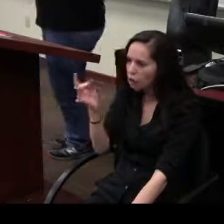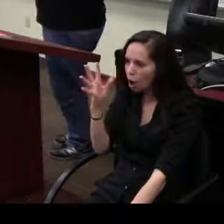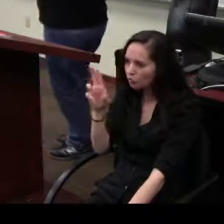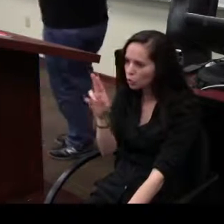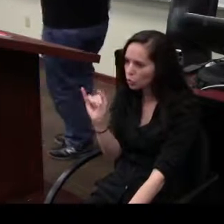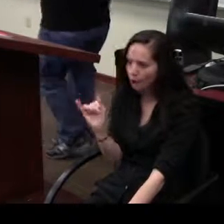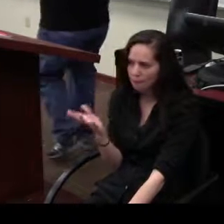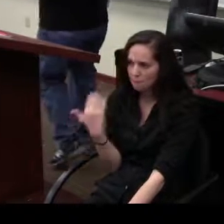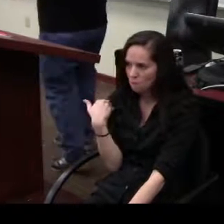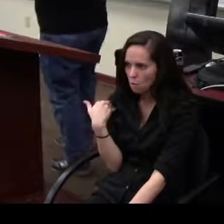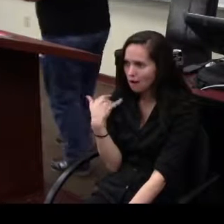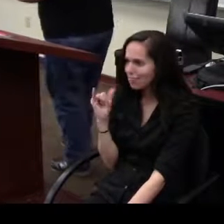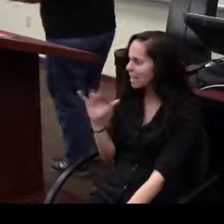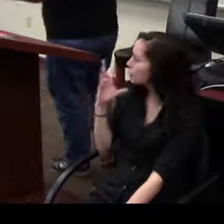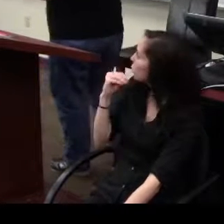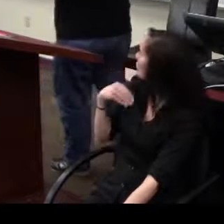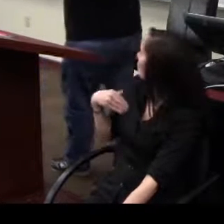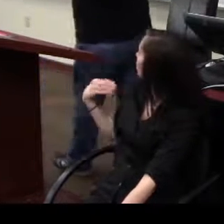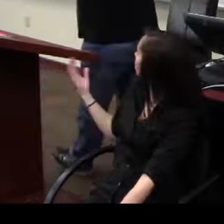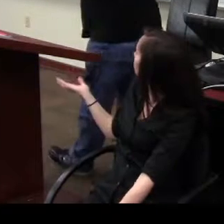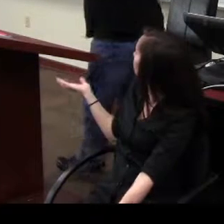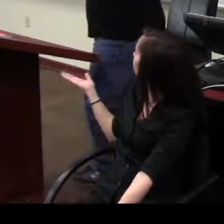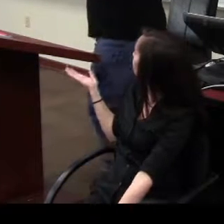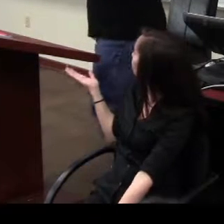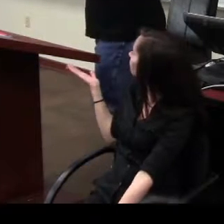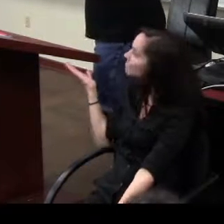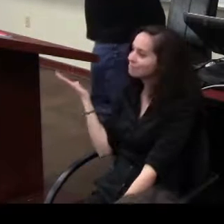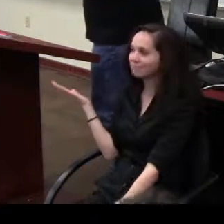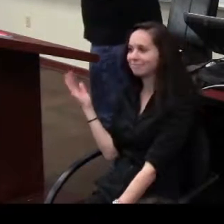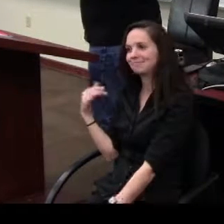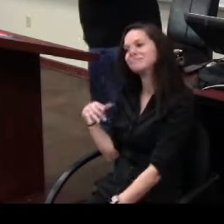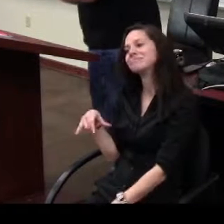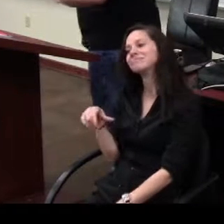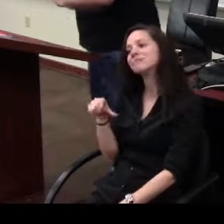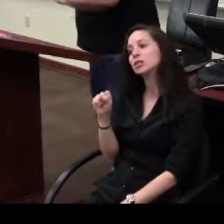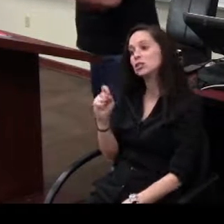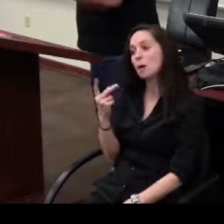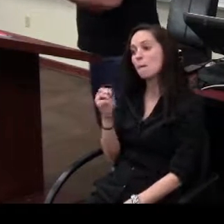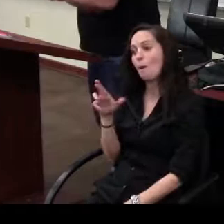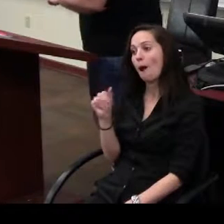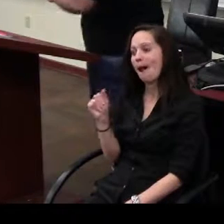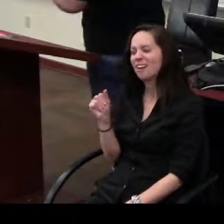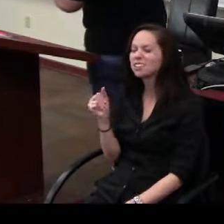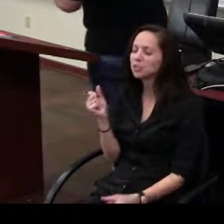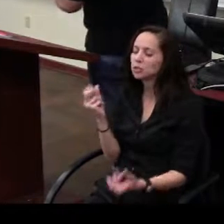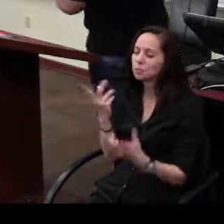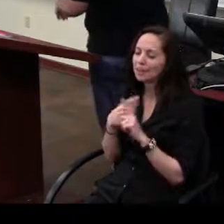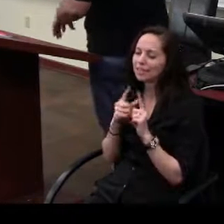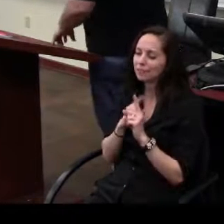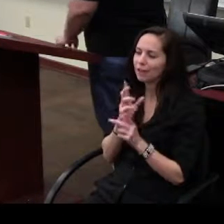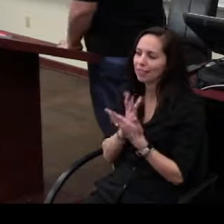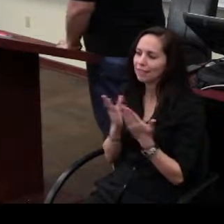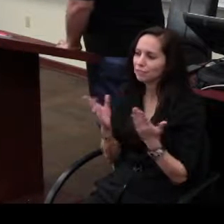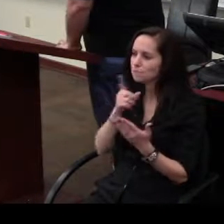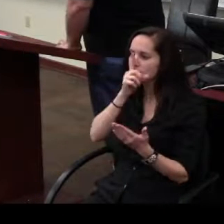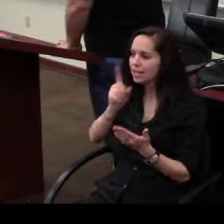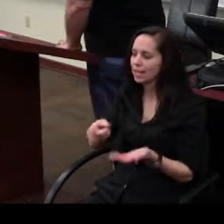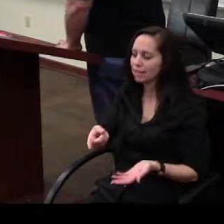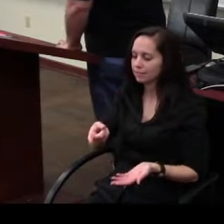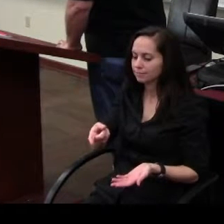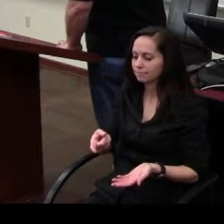I'm like, this is beautiful, man. So what's different about Spora, there's a number of things, and I'm really impressed by this string. First of